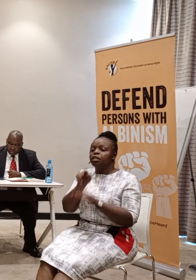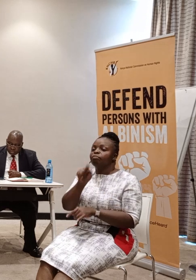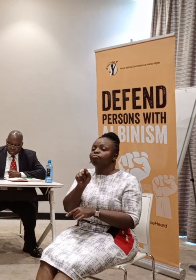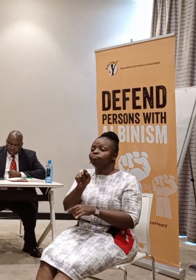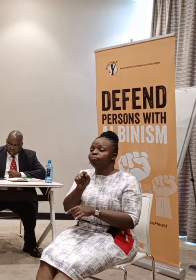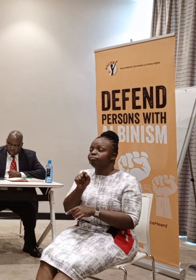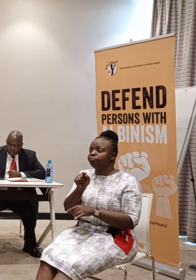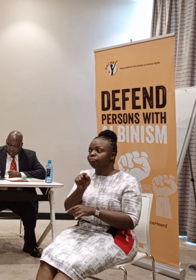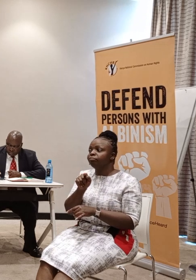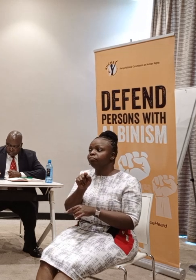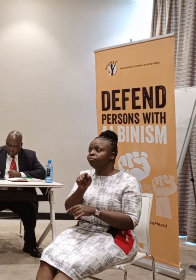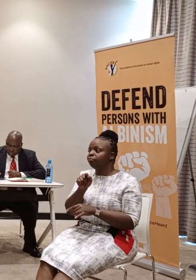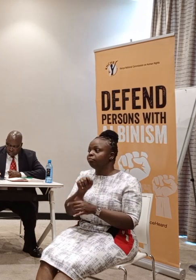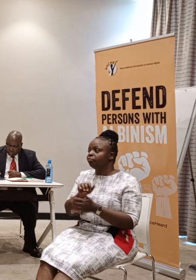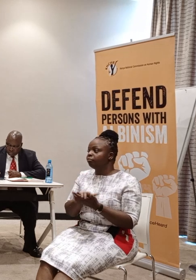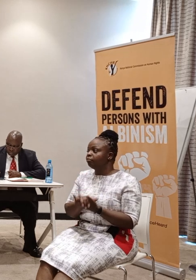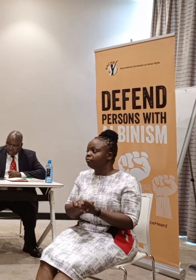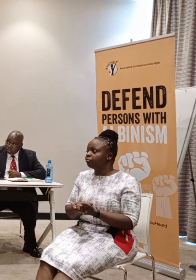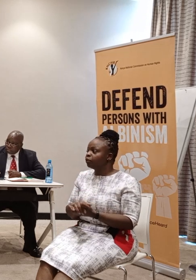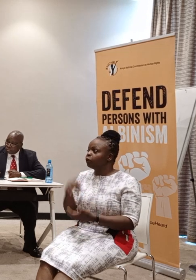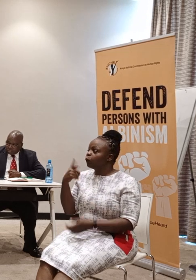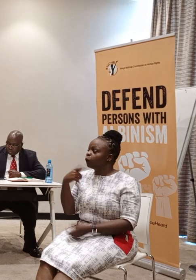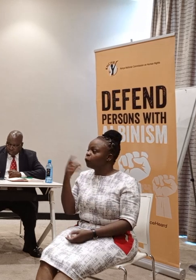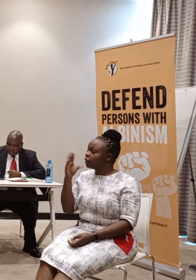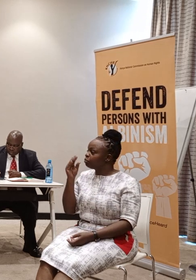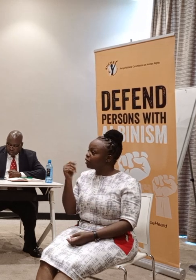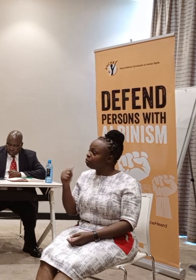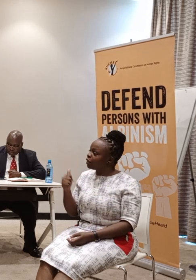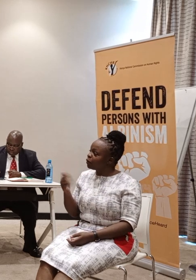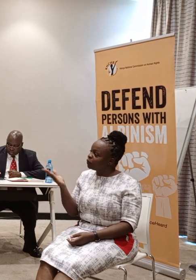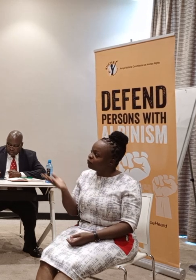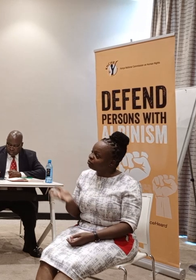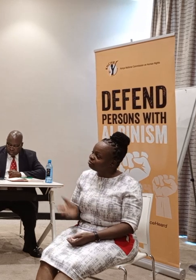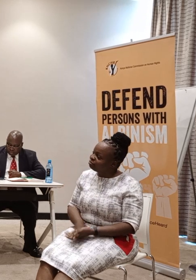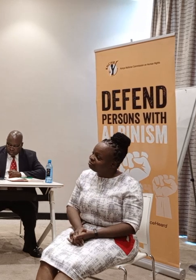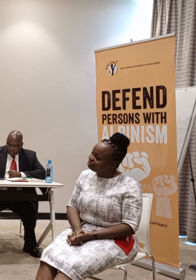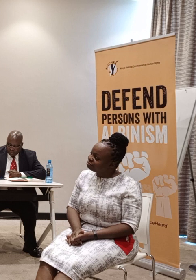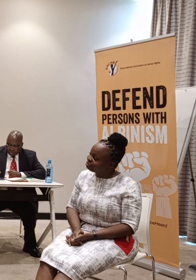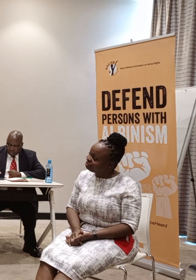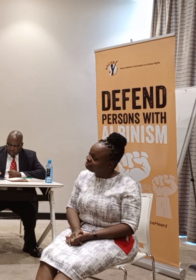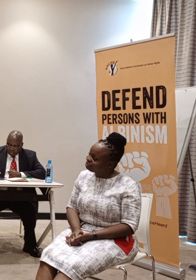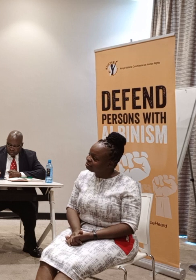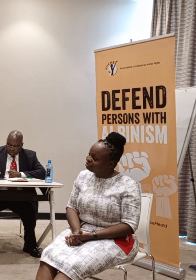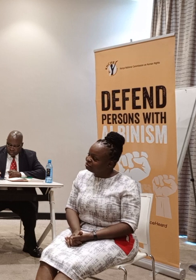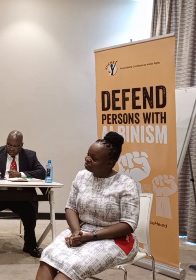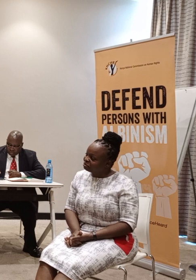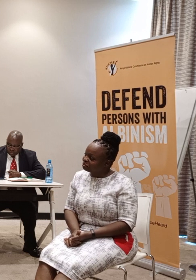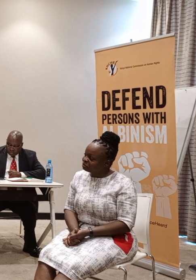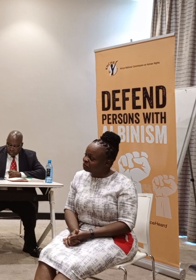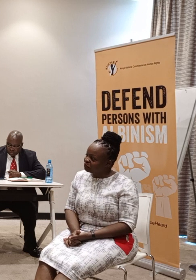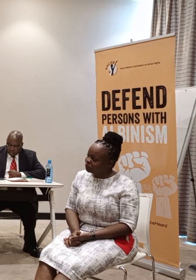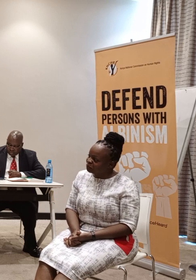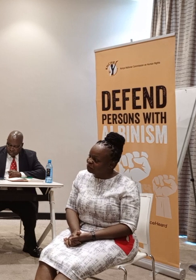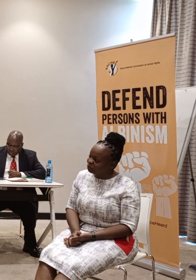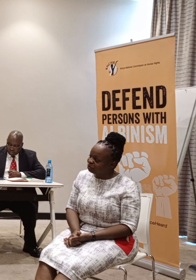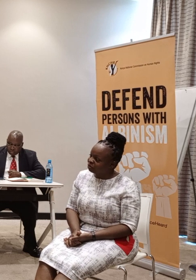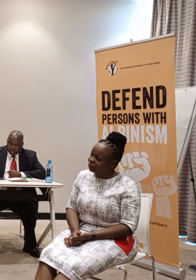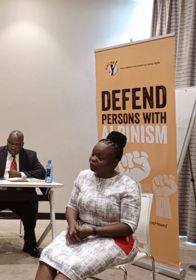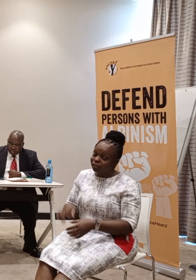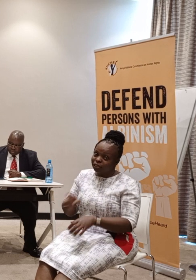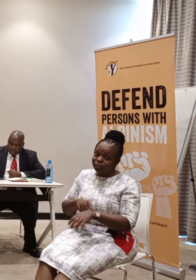Yes. Yes. Who has not spoken? This corner here is very quiet. Tell us. Nikimaliza by